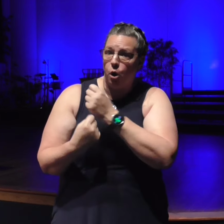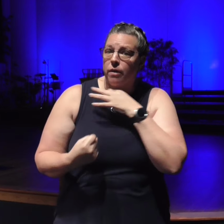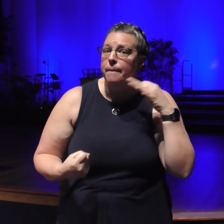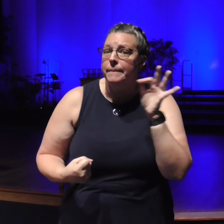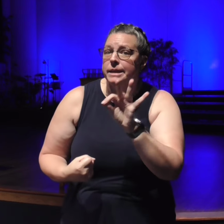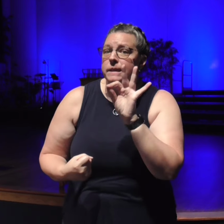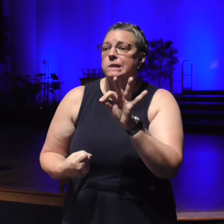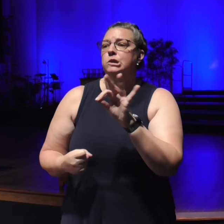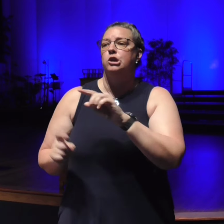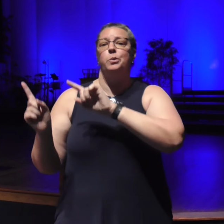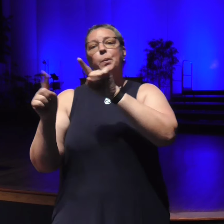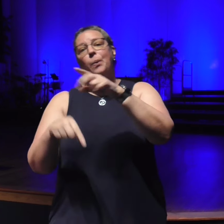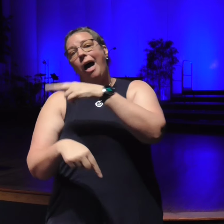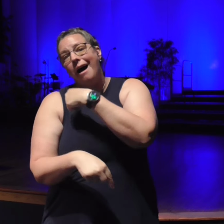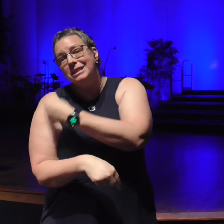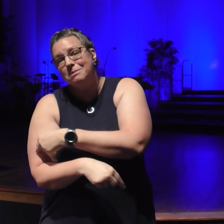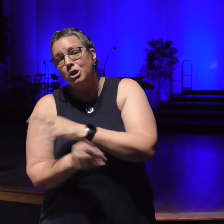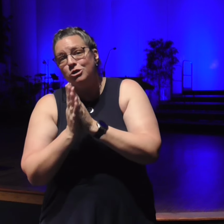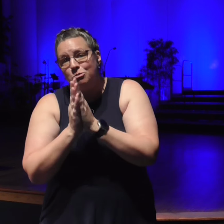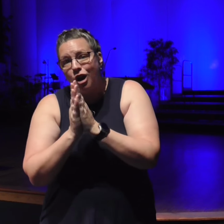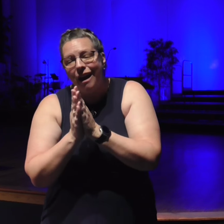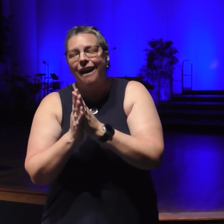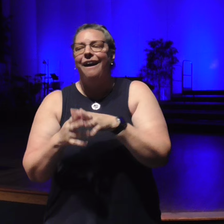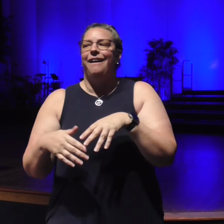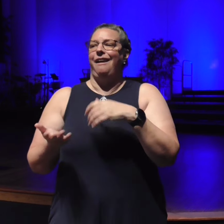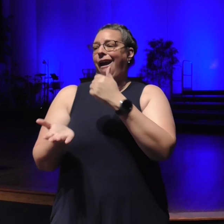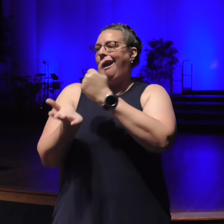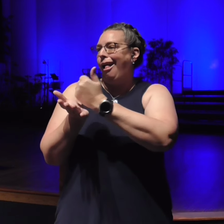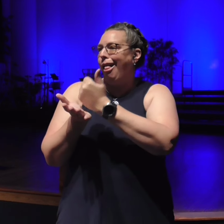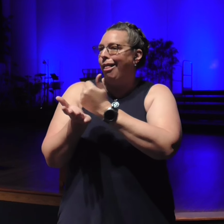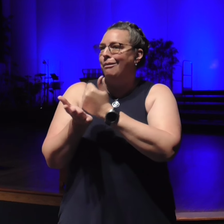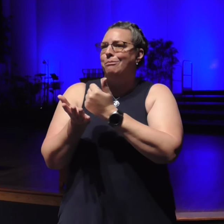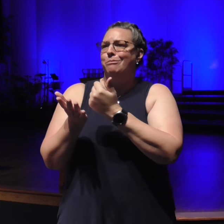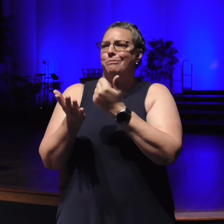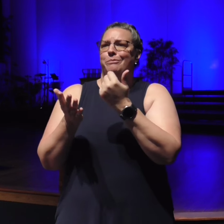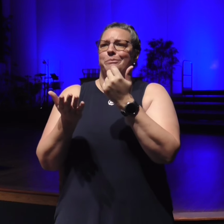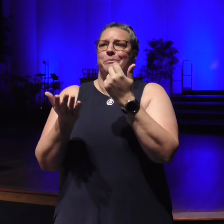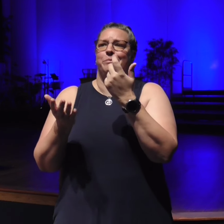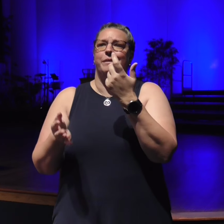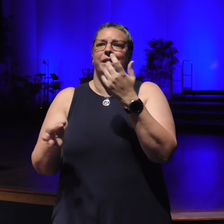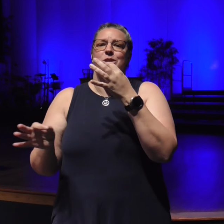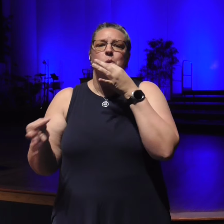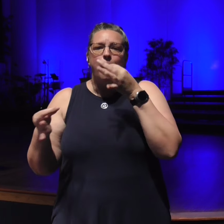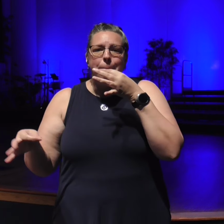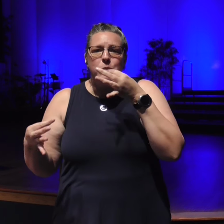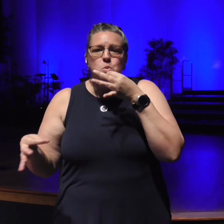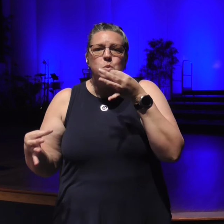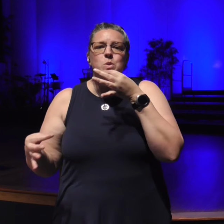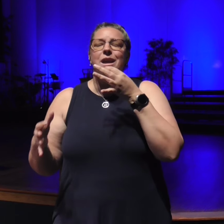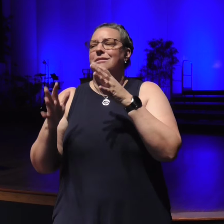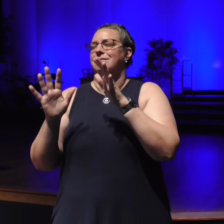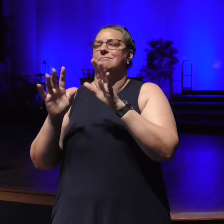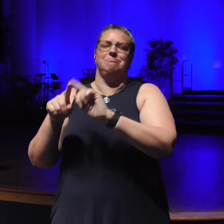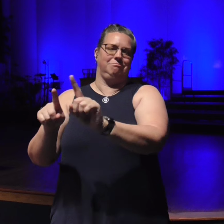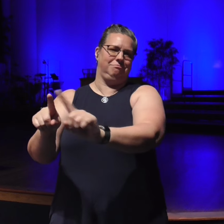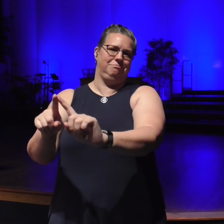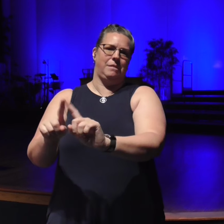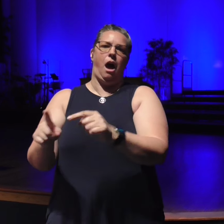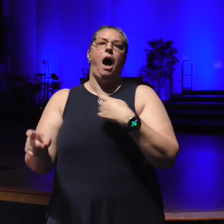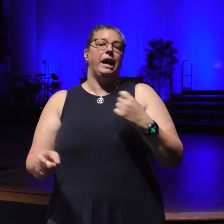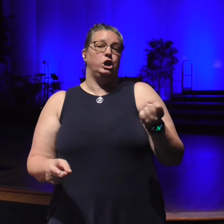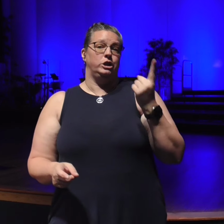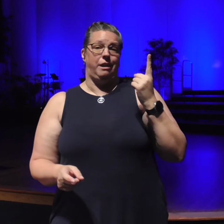they do hospital visits, they help do the communion services, and I understand that could be